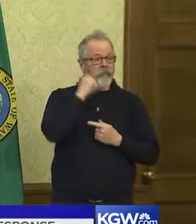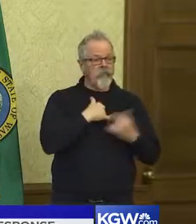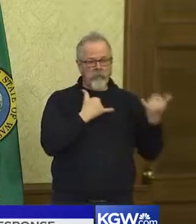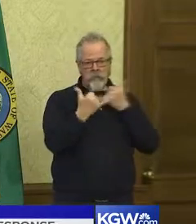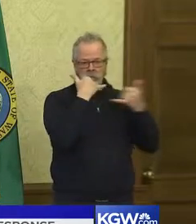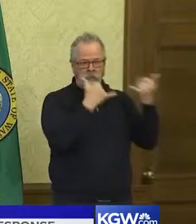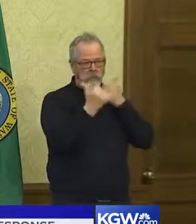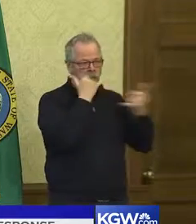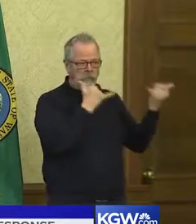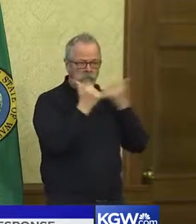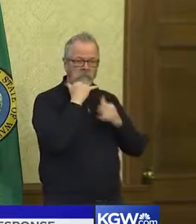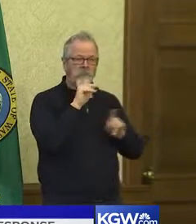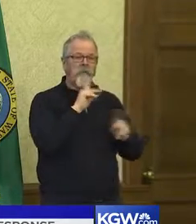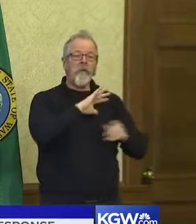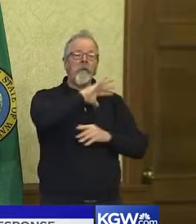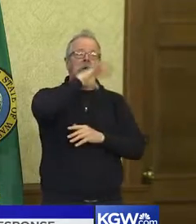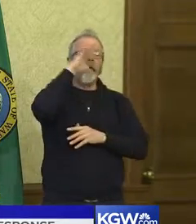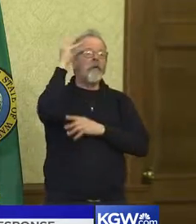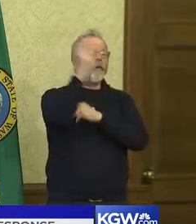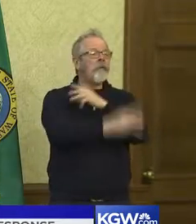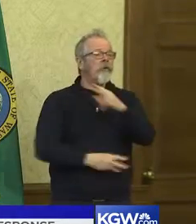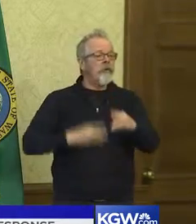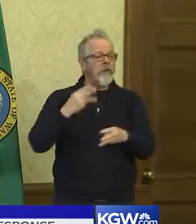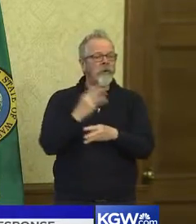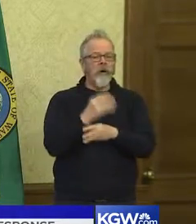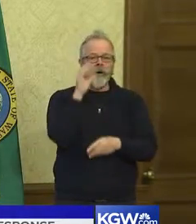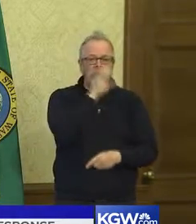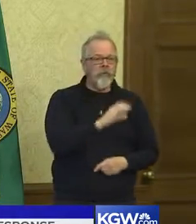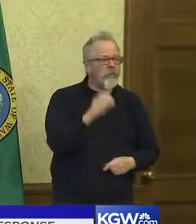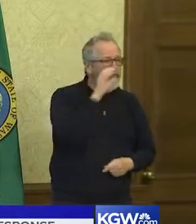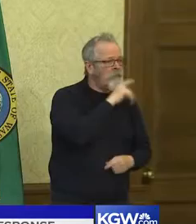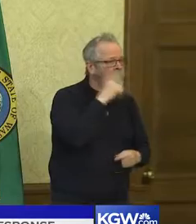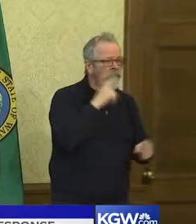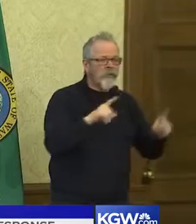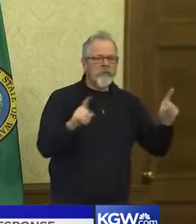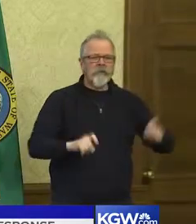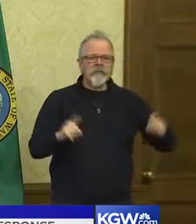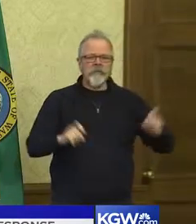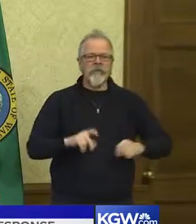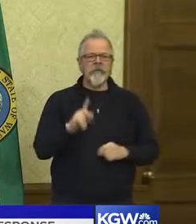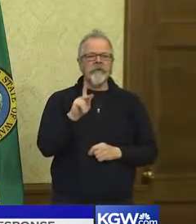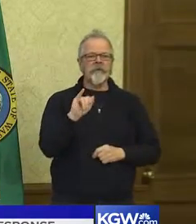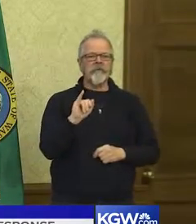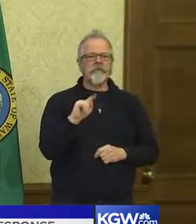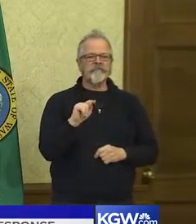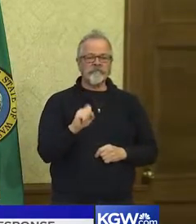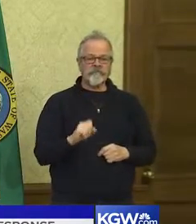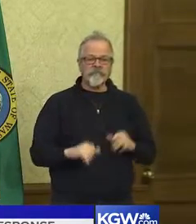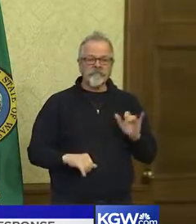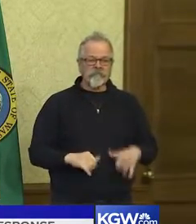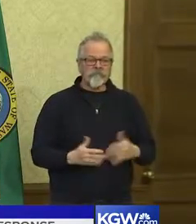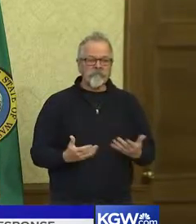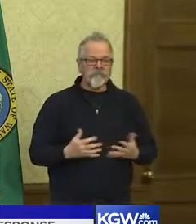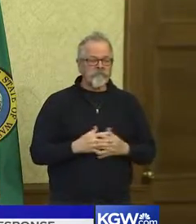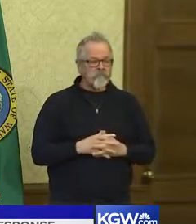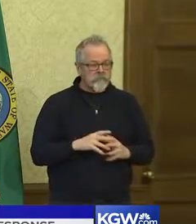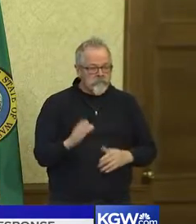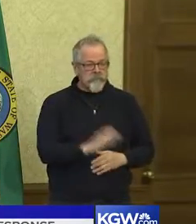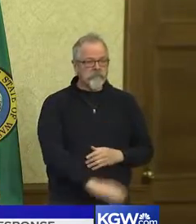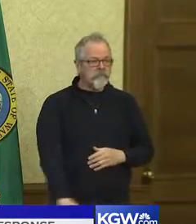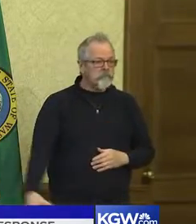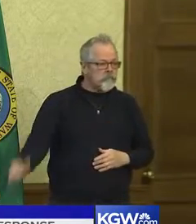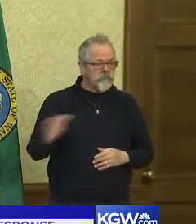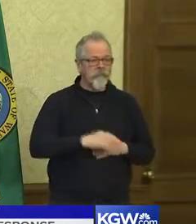we're working on this. Next question comes from Keith Wilcomo. And I'm going to ask one real quick question to the Governor. Thank you,